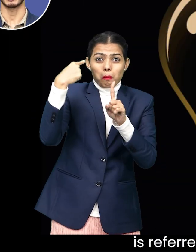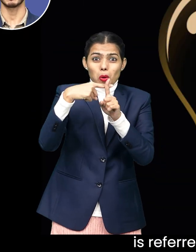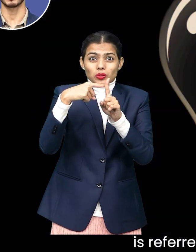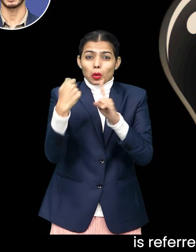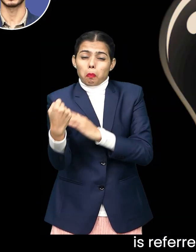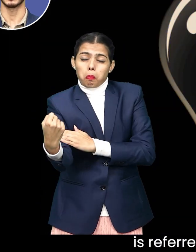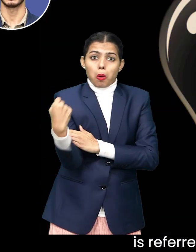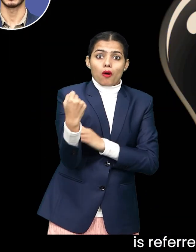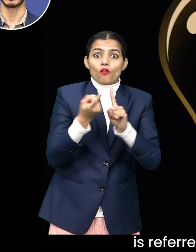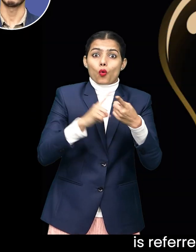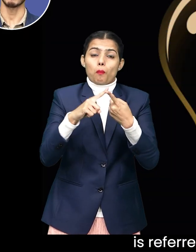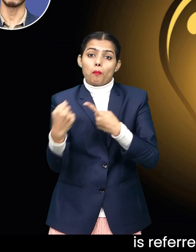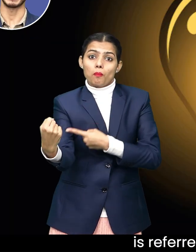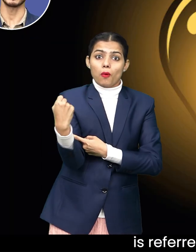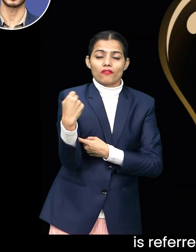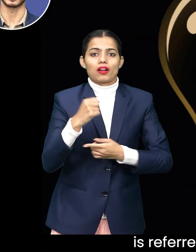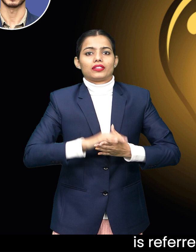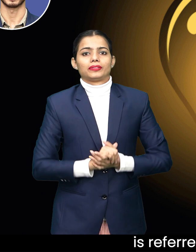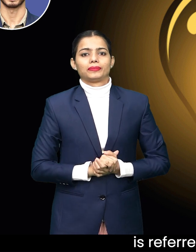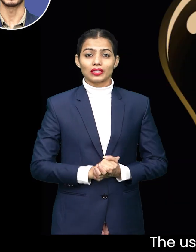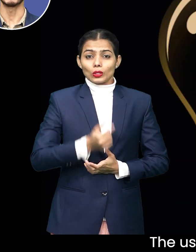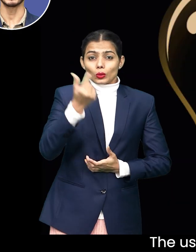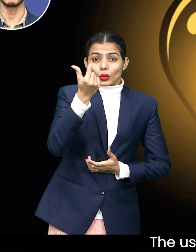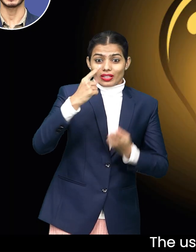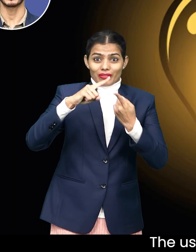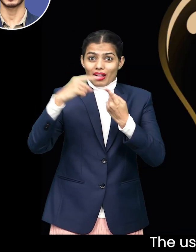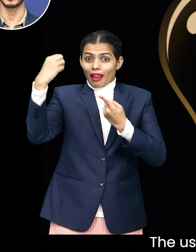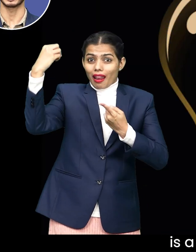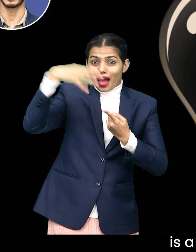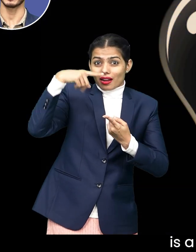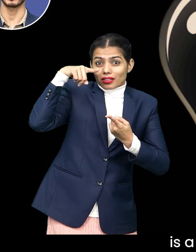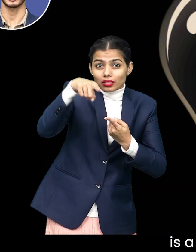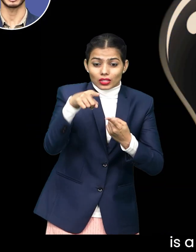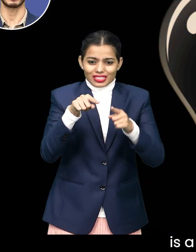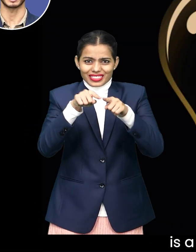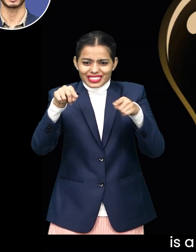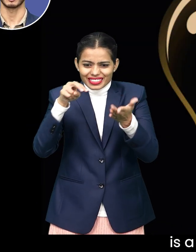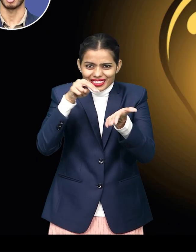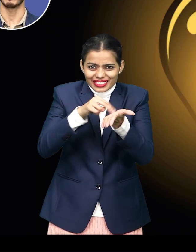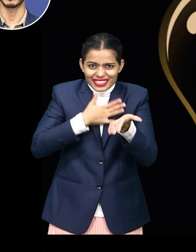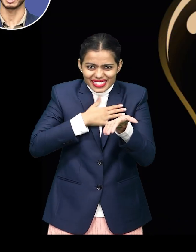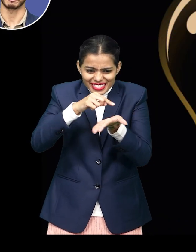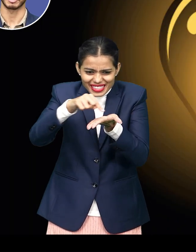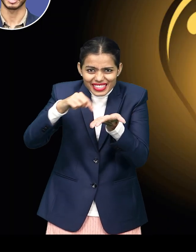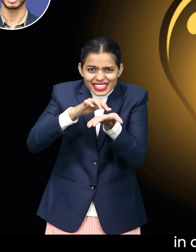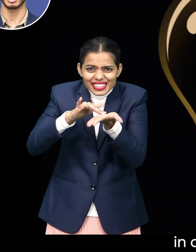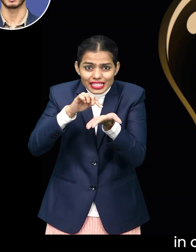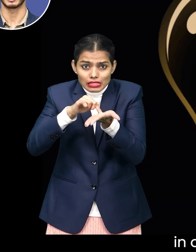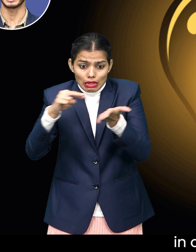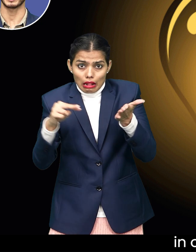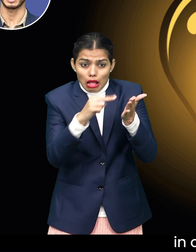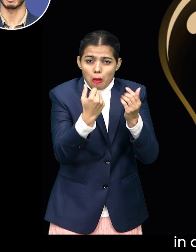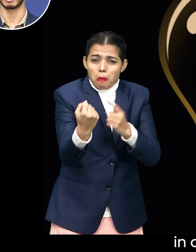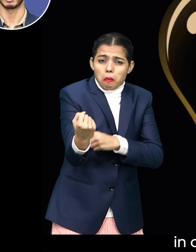Electricity is referred to as a form of energy. The usage of electric current is a very crucial aspect of our life in